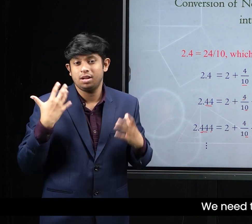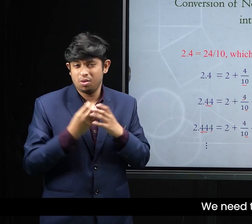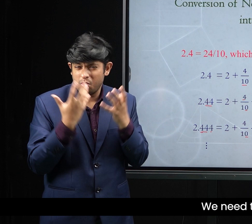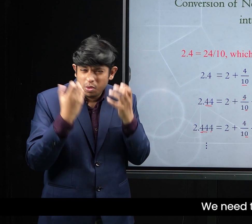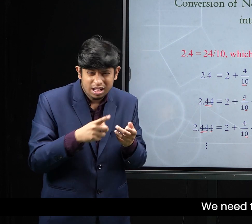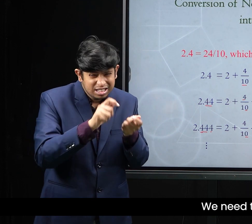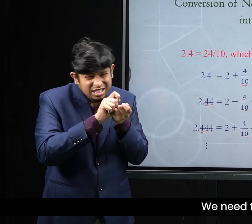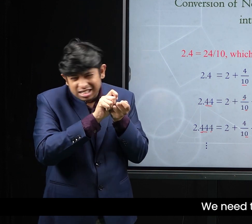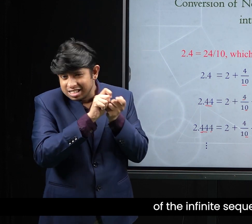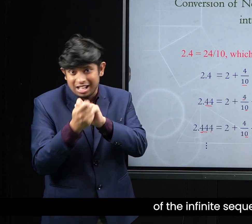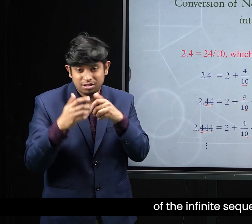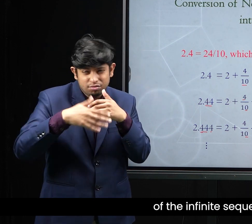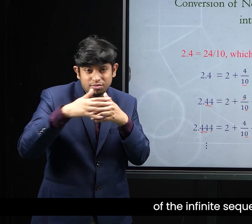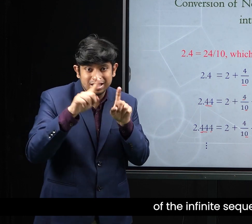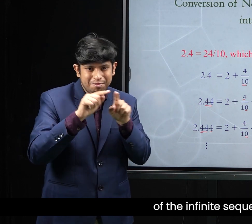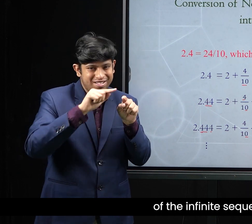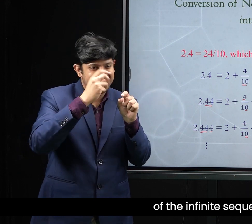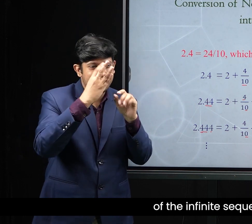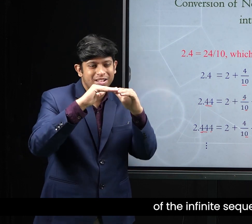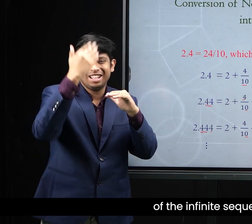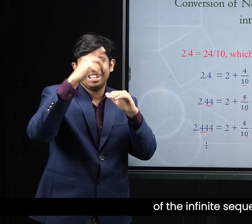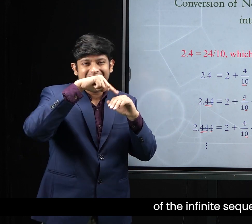We need to get rid of the infinite sequence in some way.